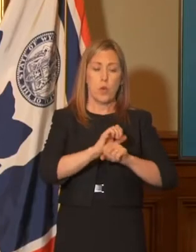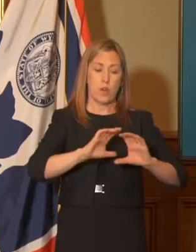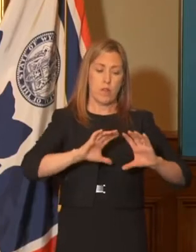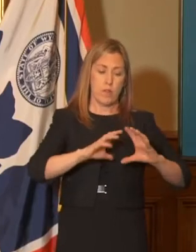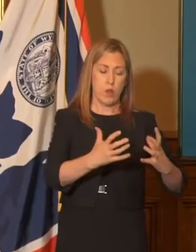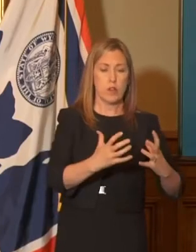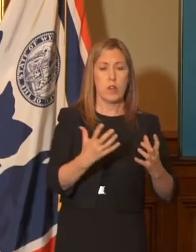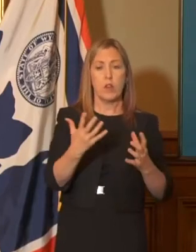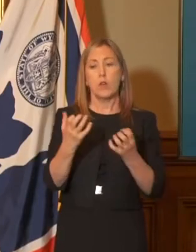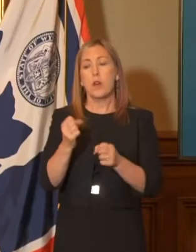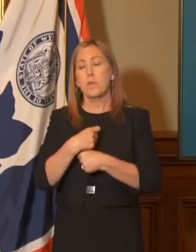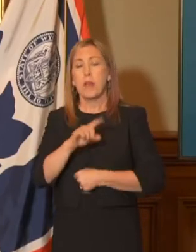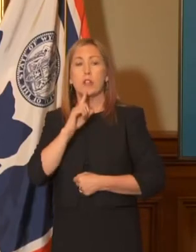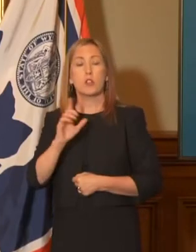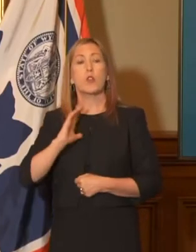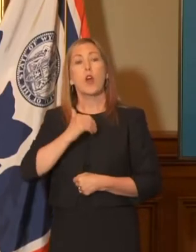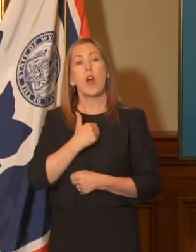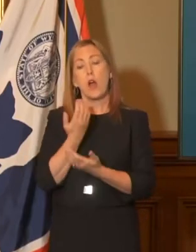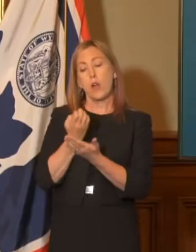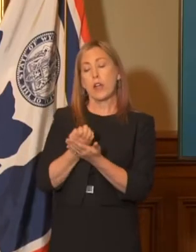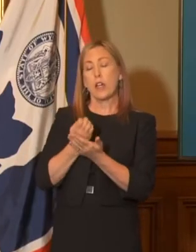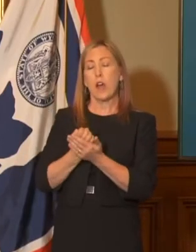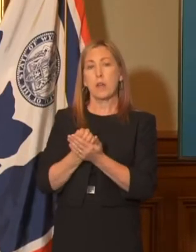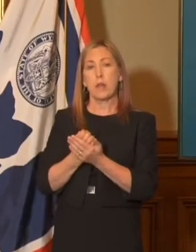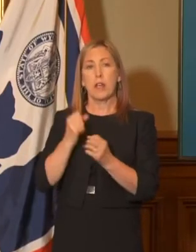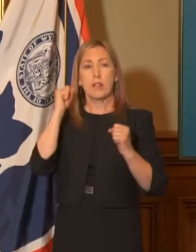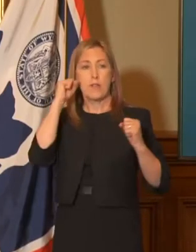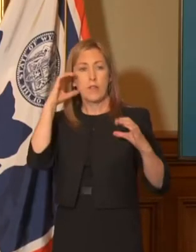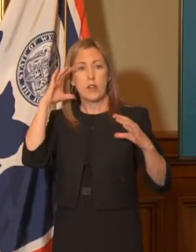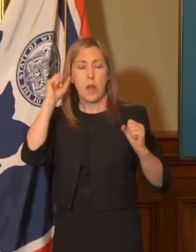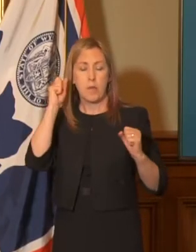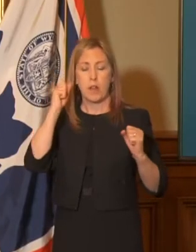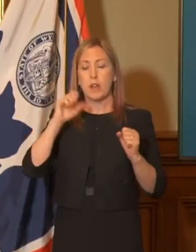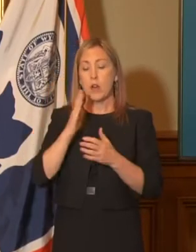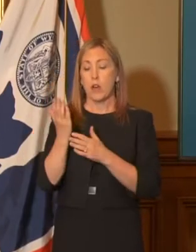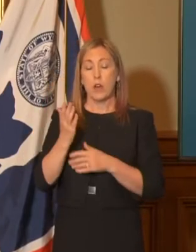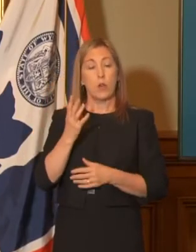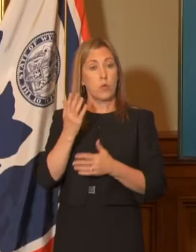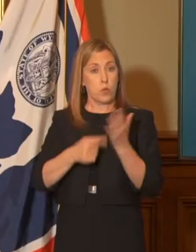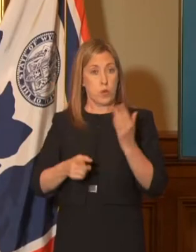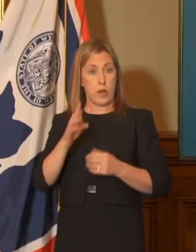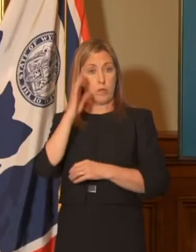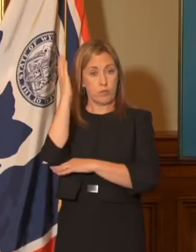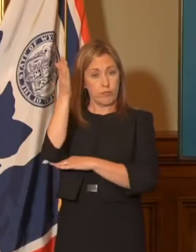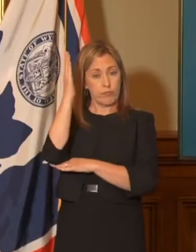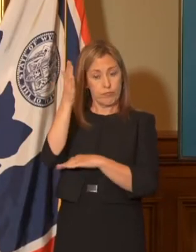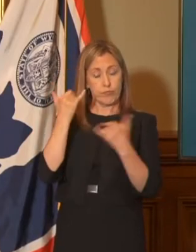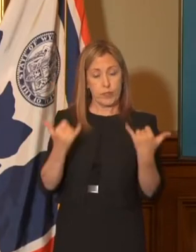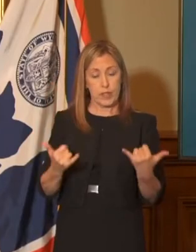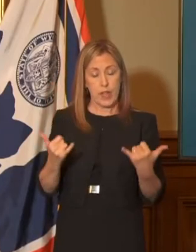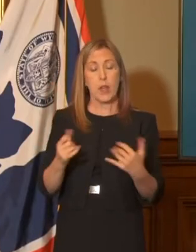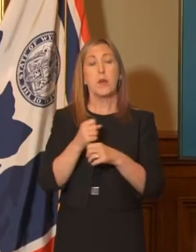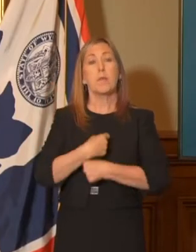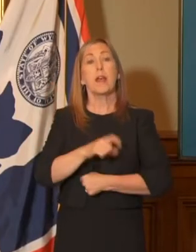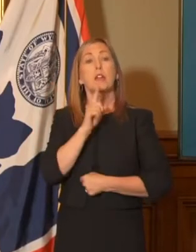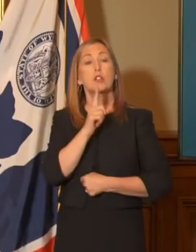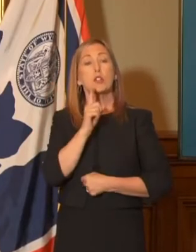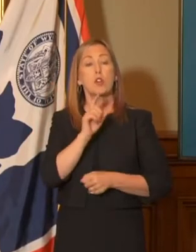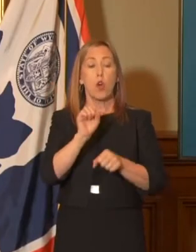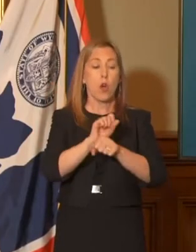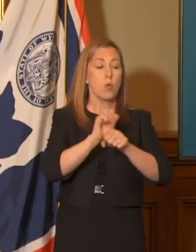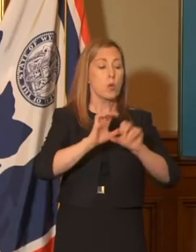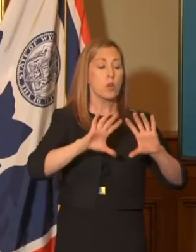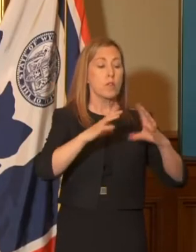a phenomenal economy. And so part of what I'm talking about here today is to make sure that our workforce is protected and